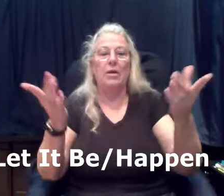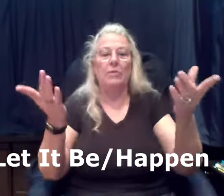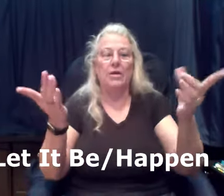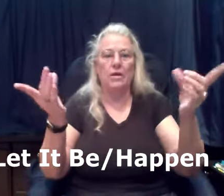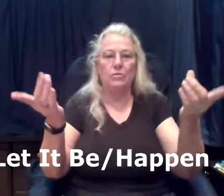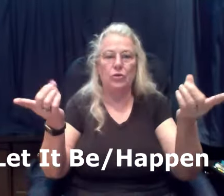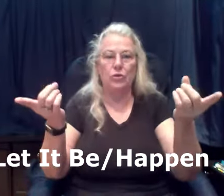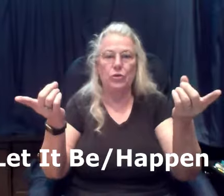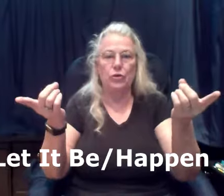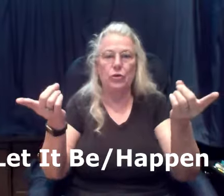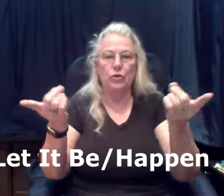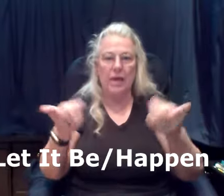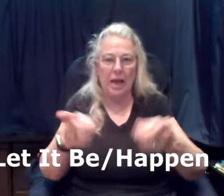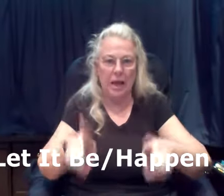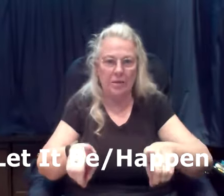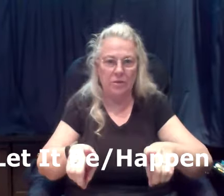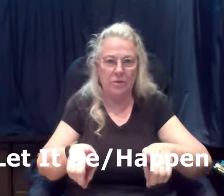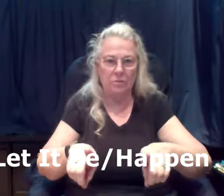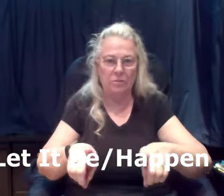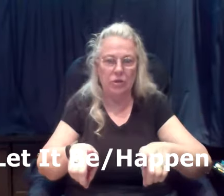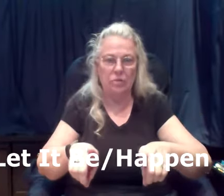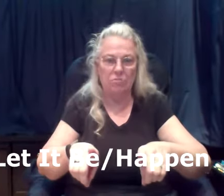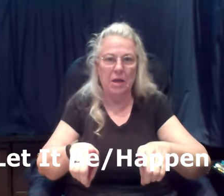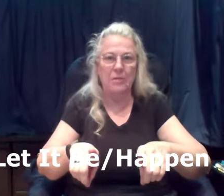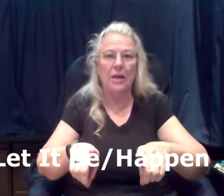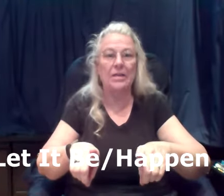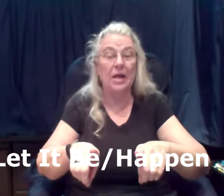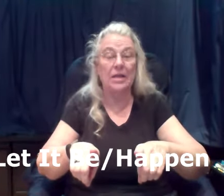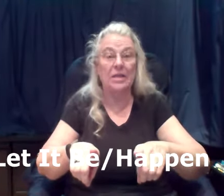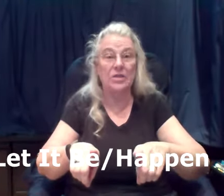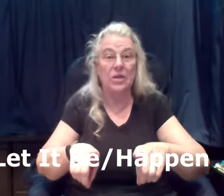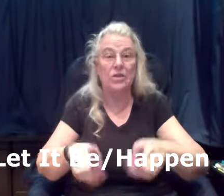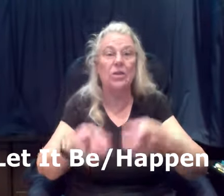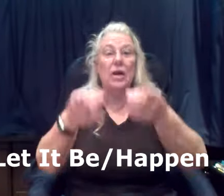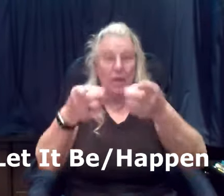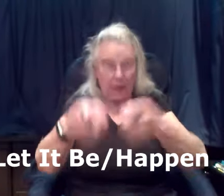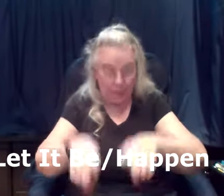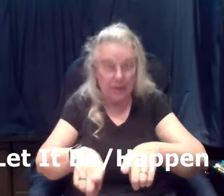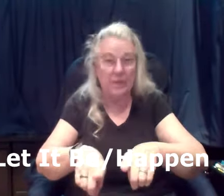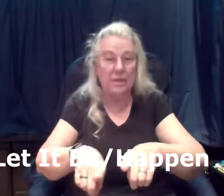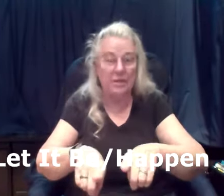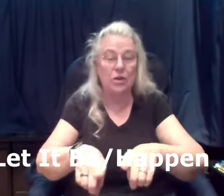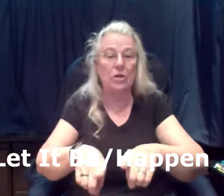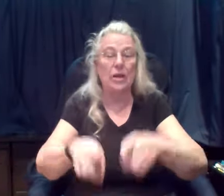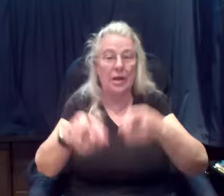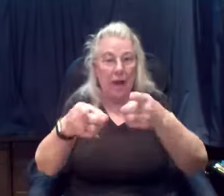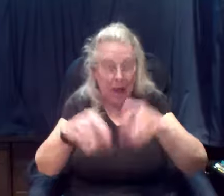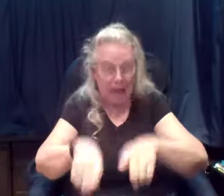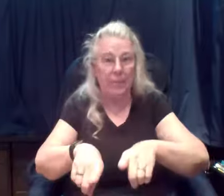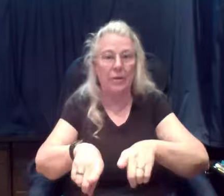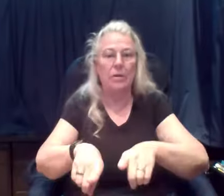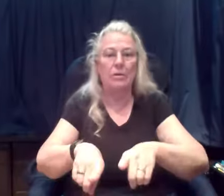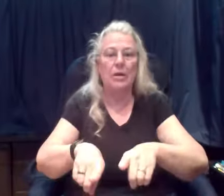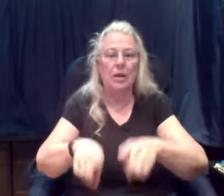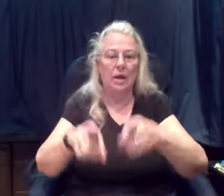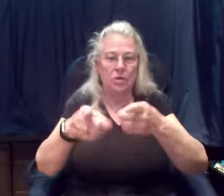the 2D hands just come down. It's like a decision. Let it be a decision. Let it happen, and just bring